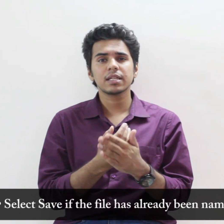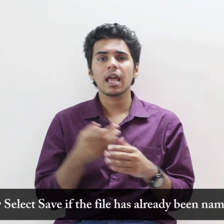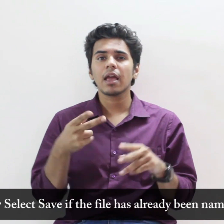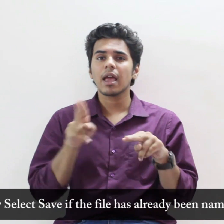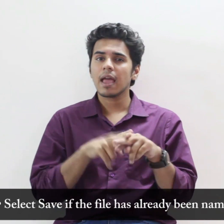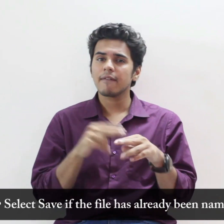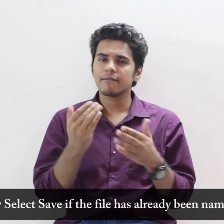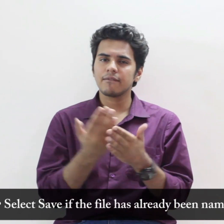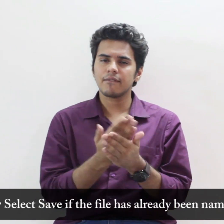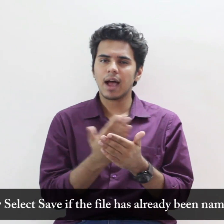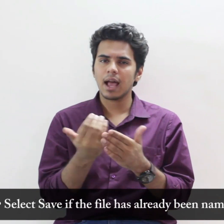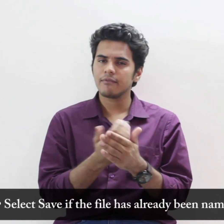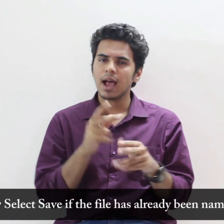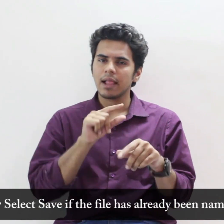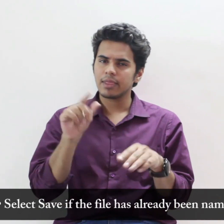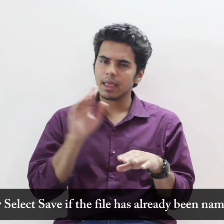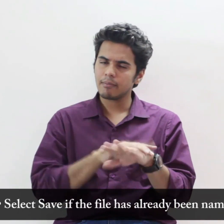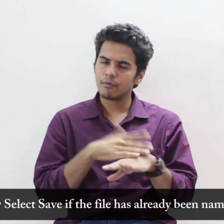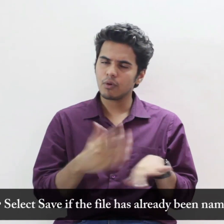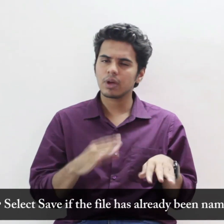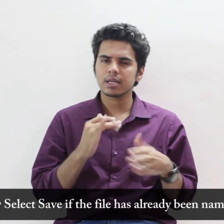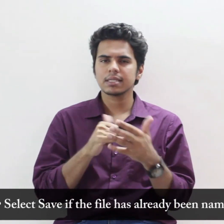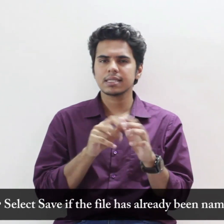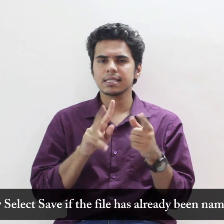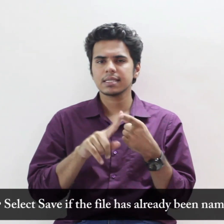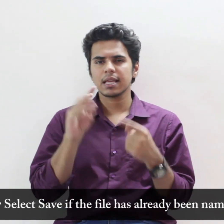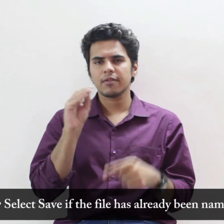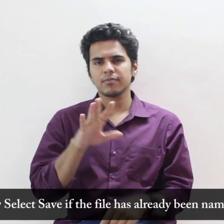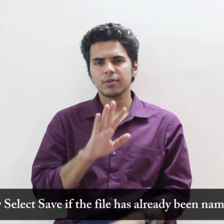Select Save if the file has already been named.